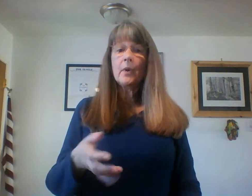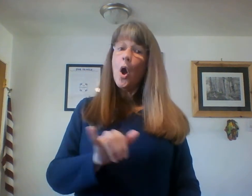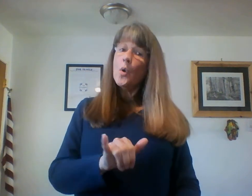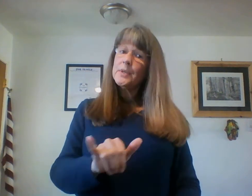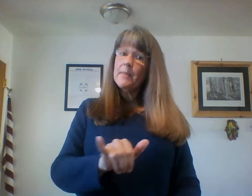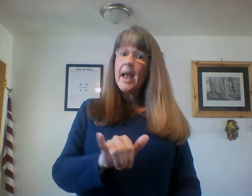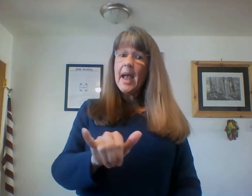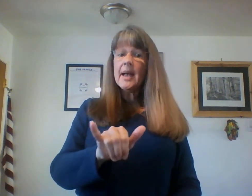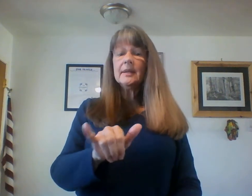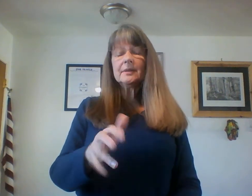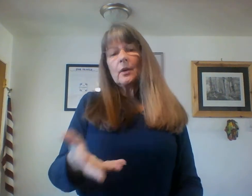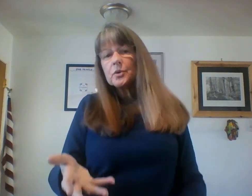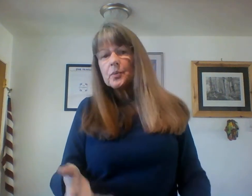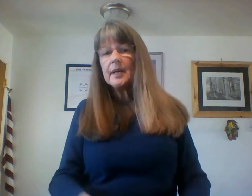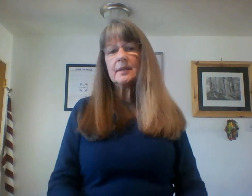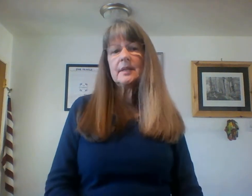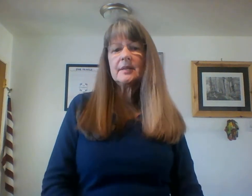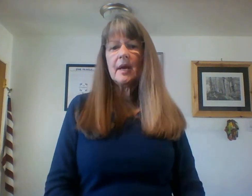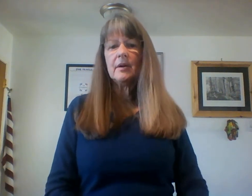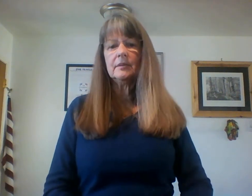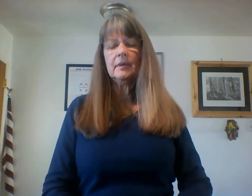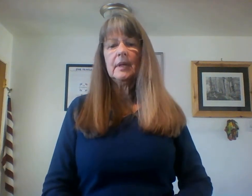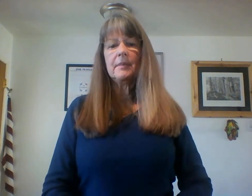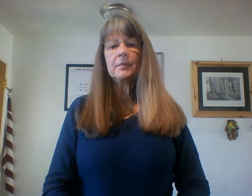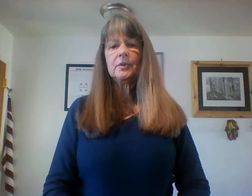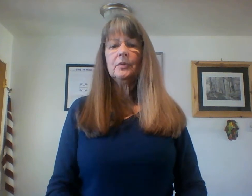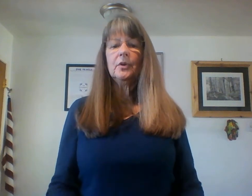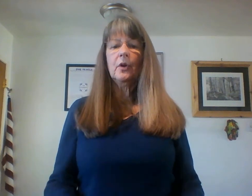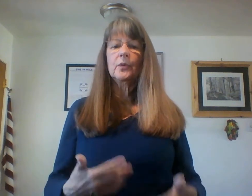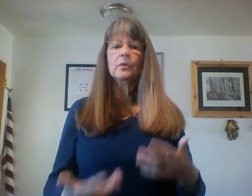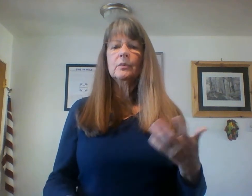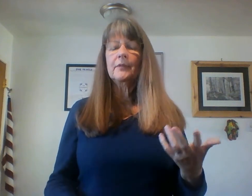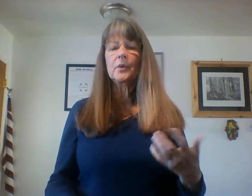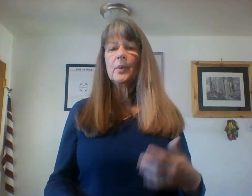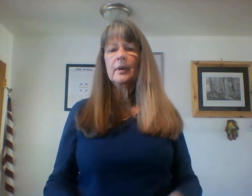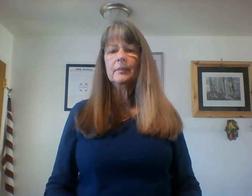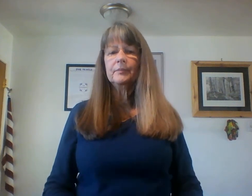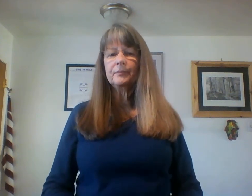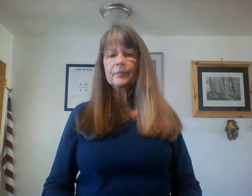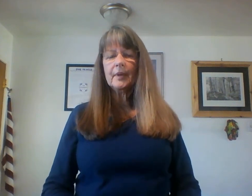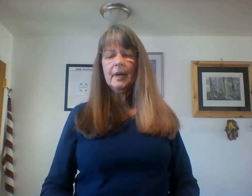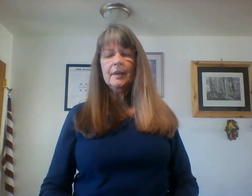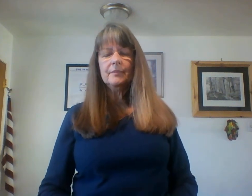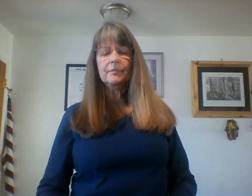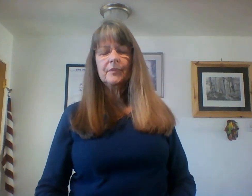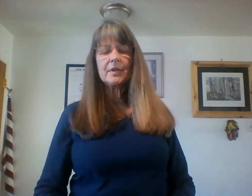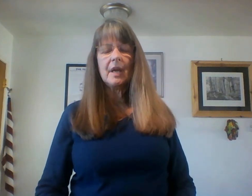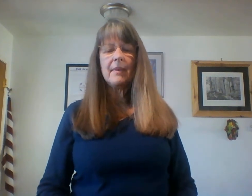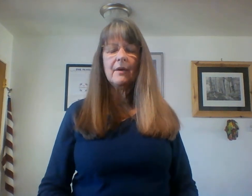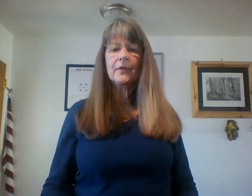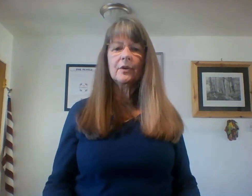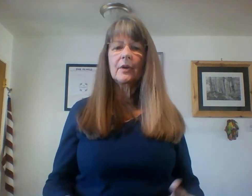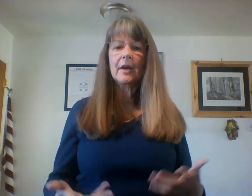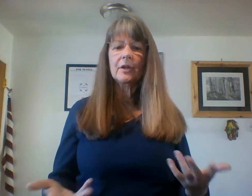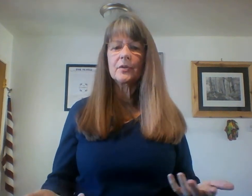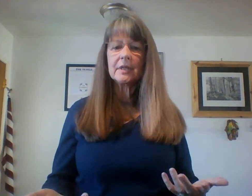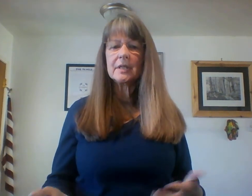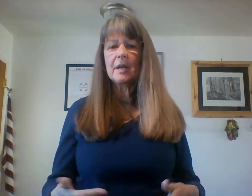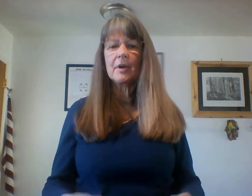oh, same as. Like we're twins. That's how a lot of people do. If you wear the same outfit or kind of closely the same